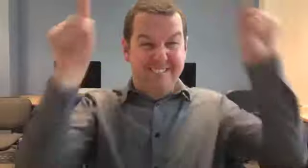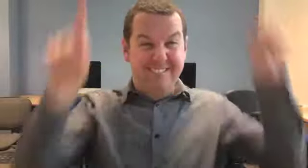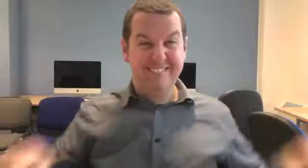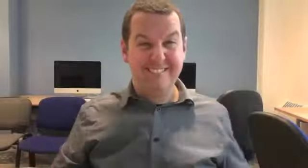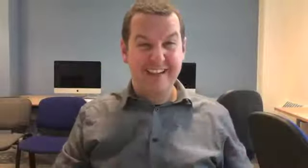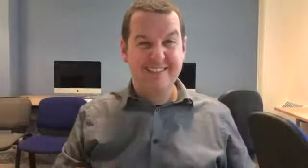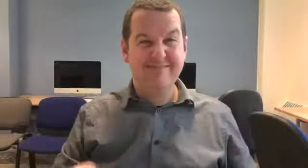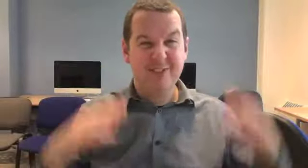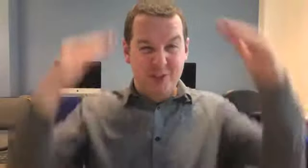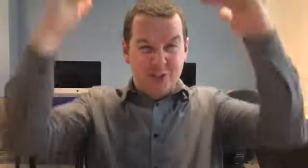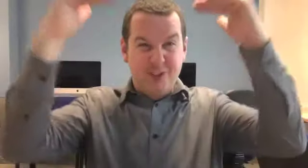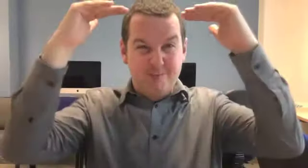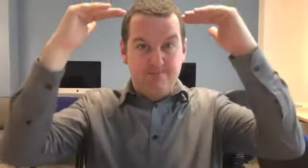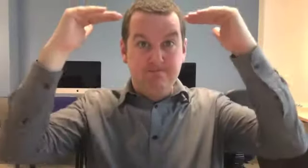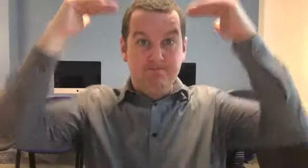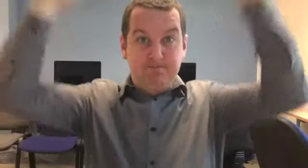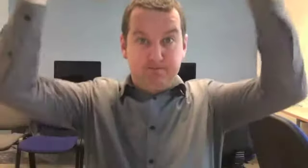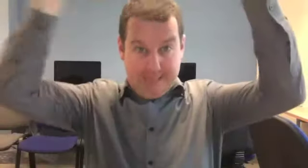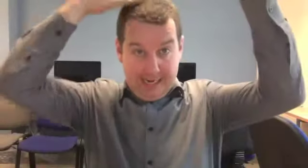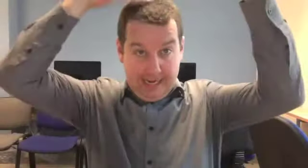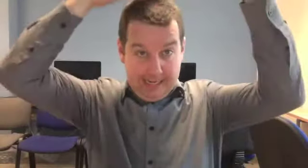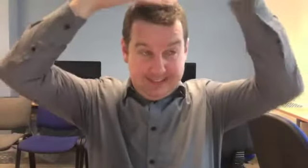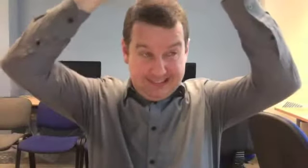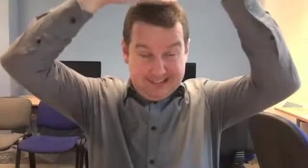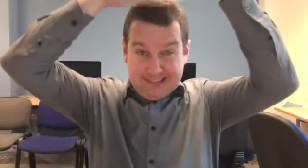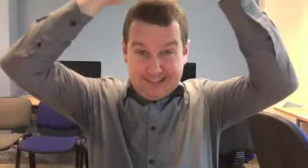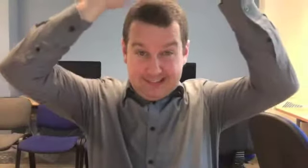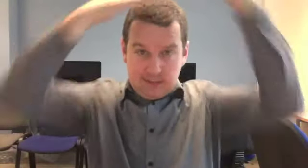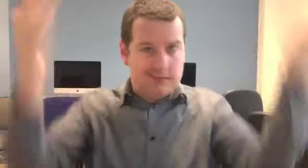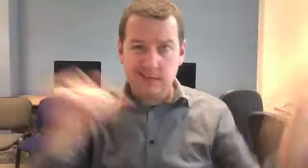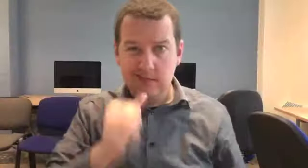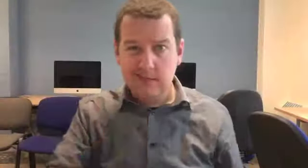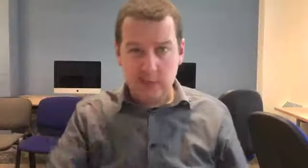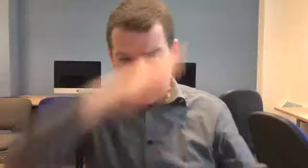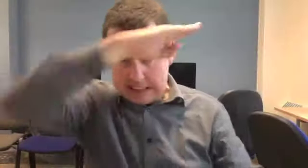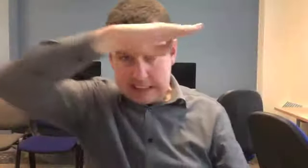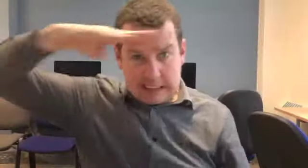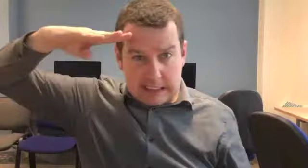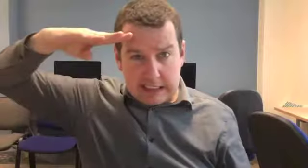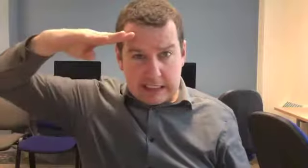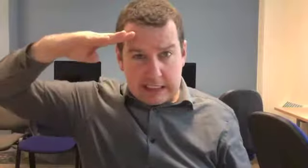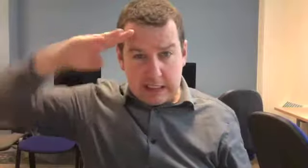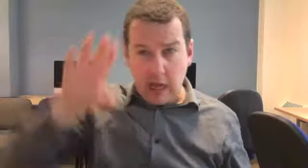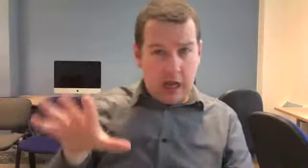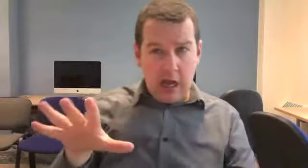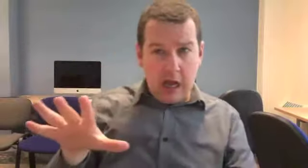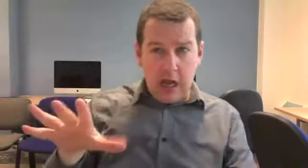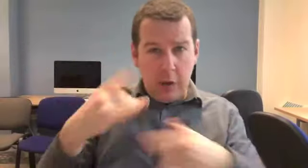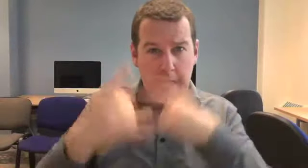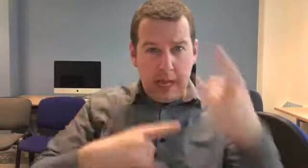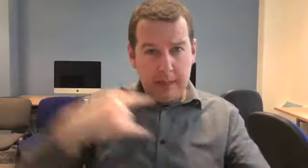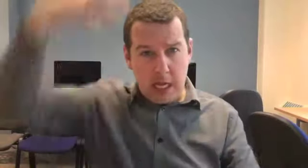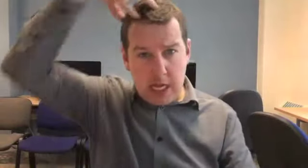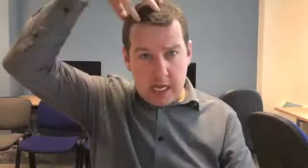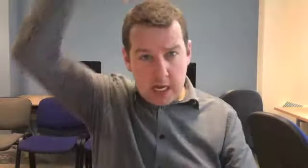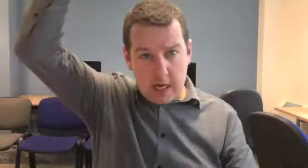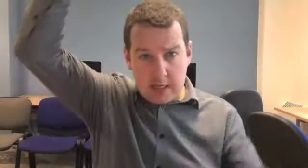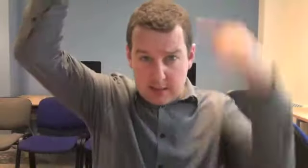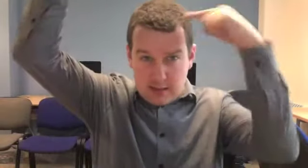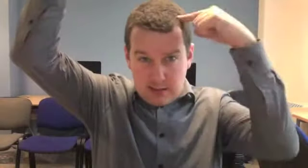know, the frame of the actual shot, it should have been above my head to give my head a little space. But instead it ran right through my forehead. People might have been wondering, what